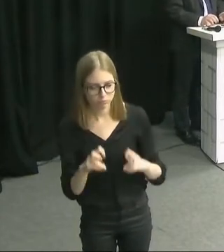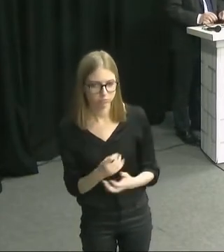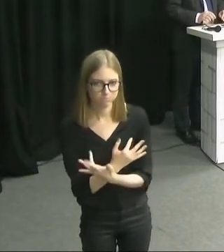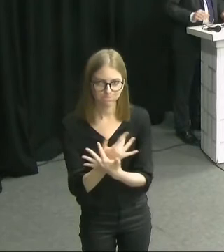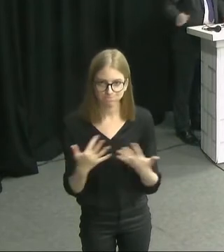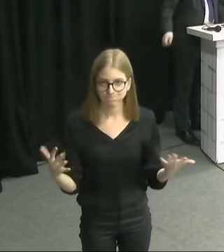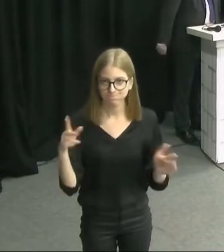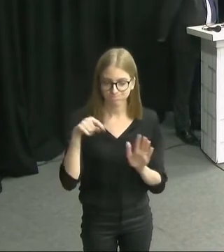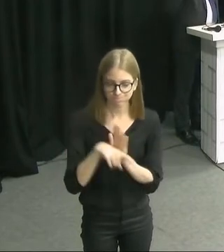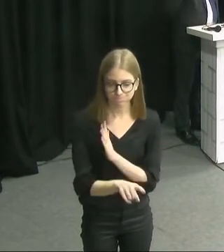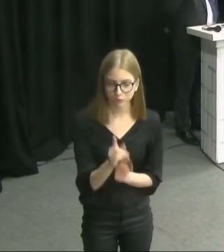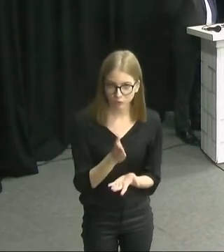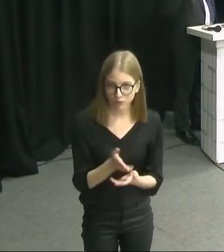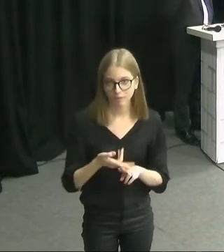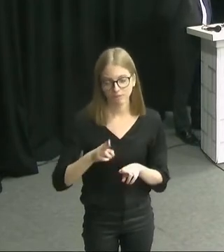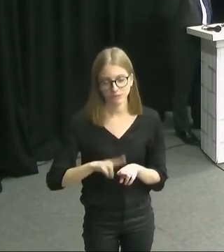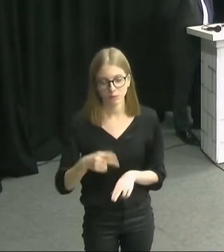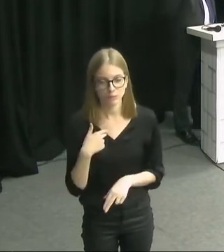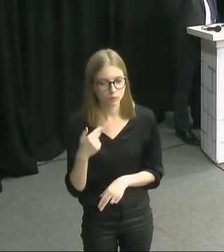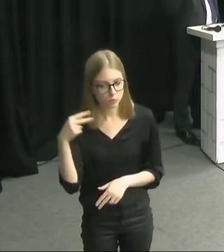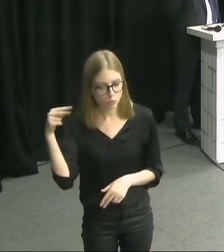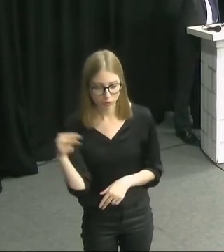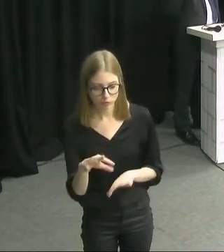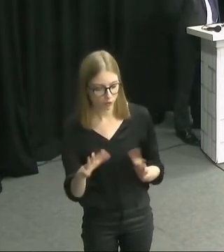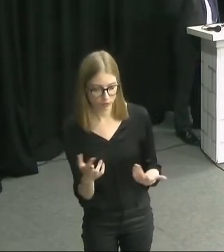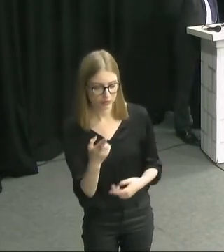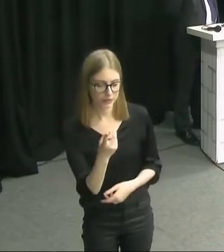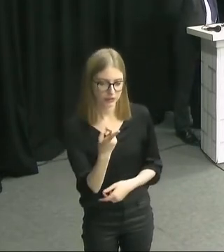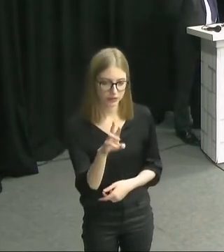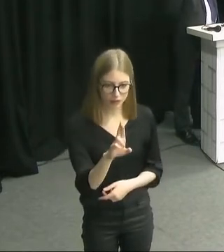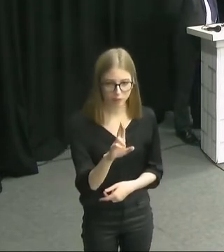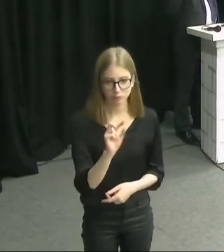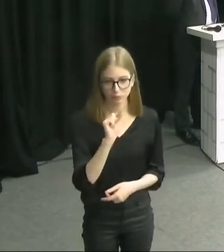research, and thus I'm looking at PhD